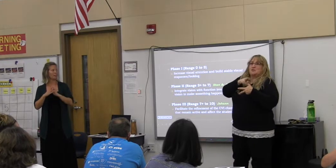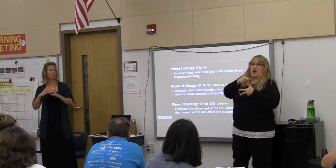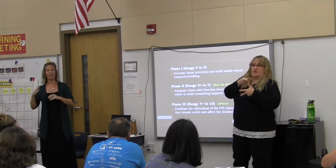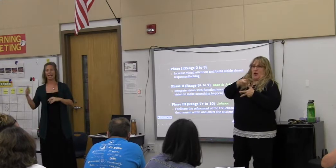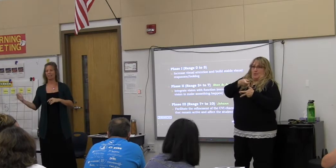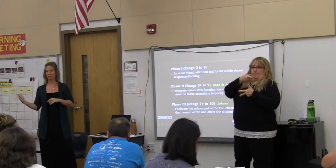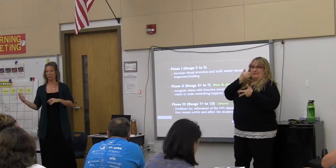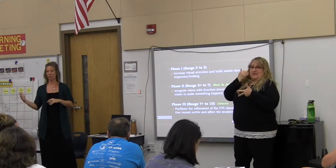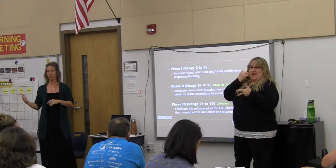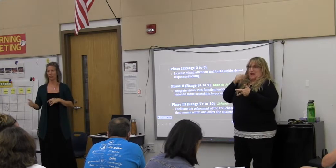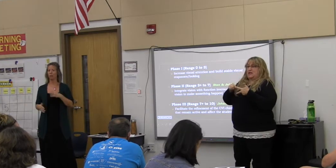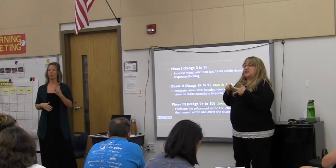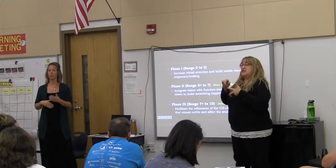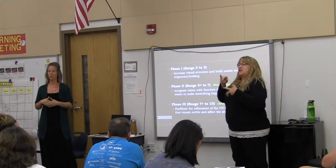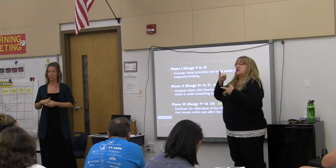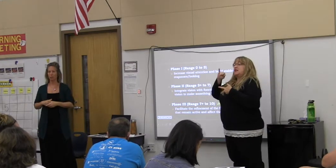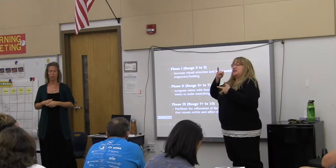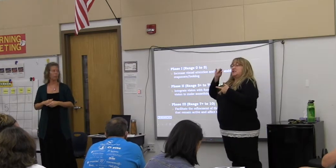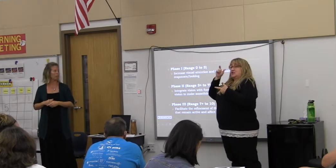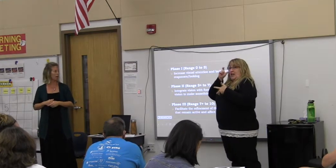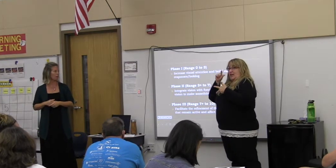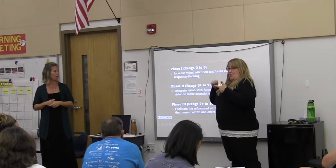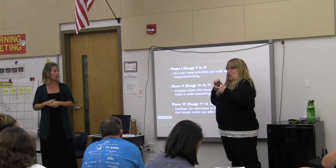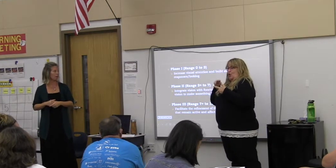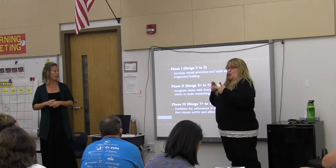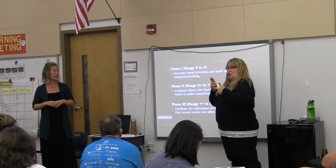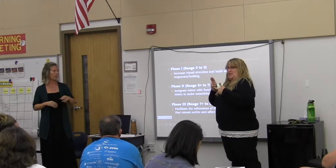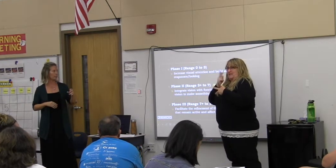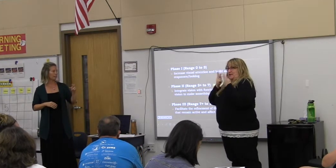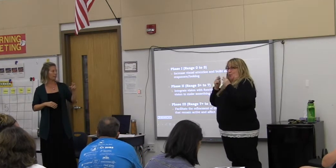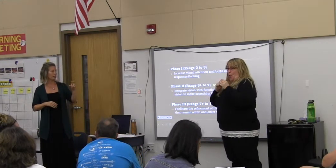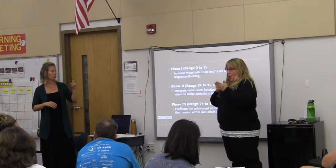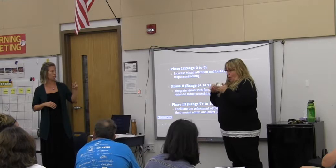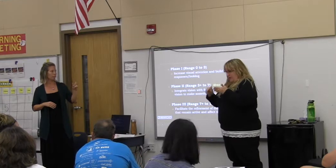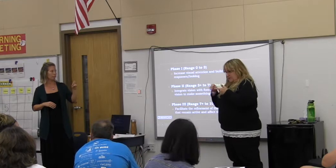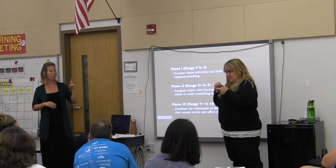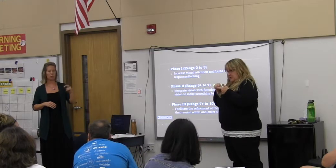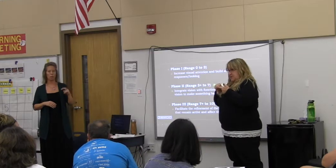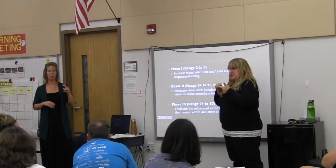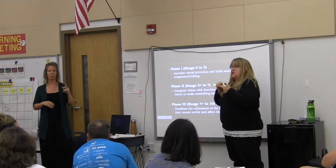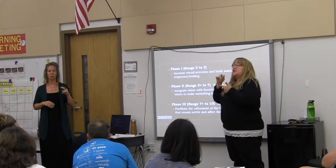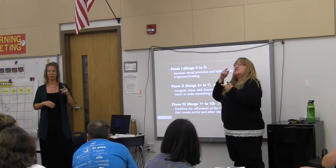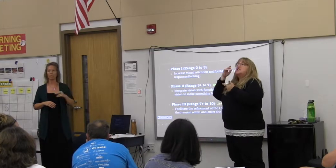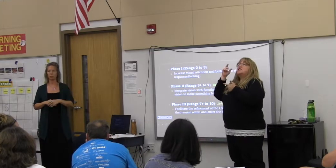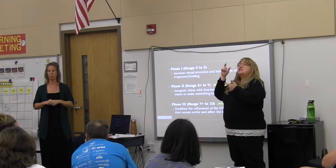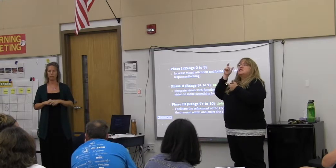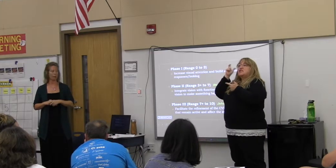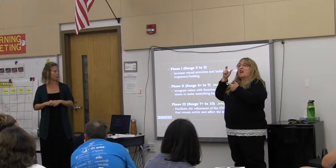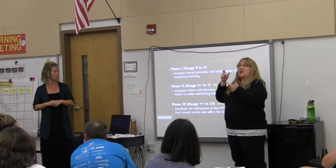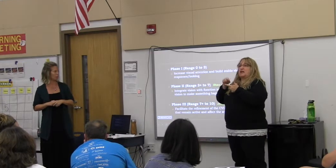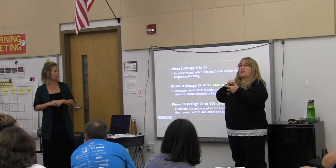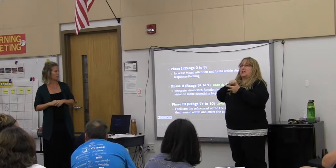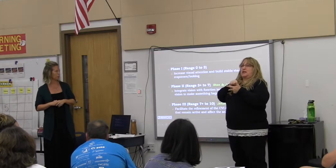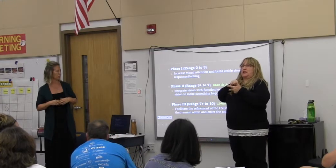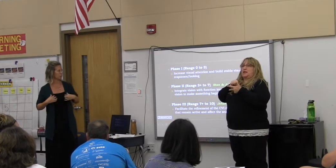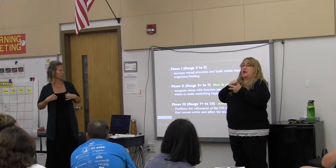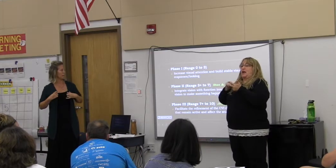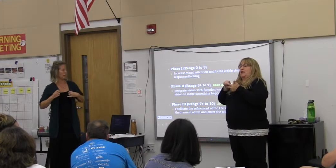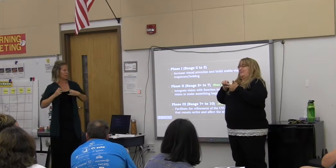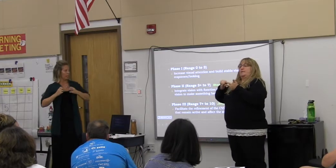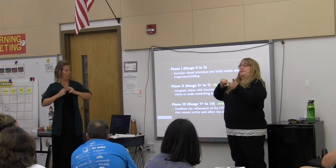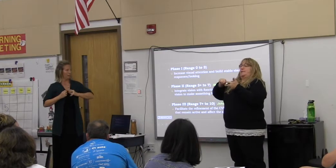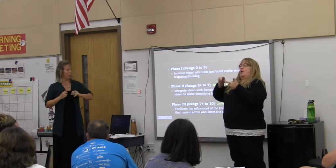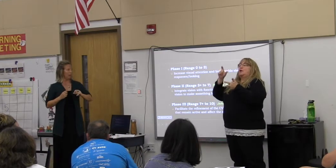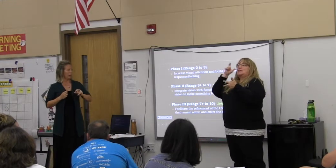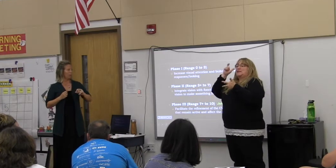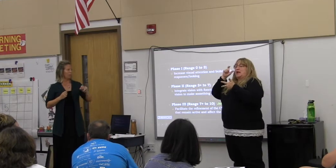Jaden is at the very end of phase 2, so he's using his vision a lot more. I would say that Jaden and Johan are very similar in how they use their vision.